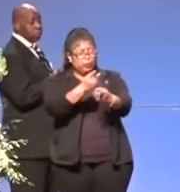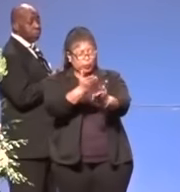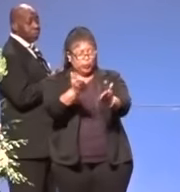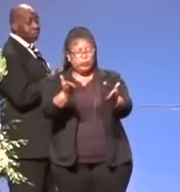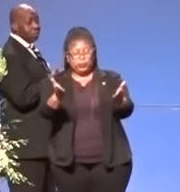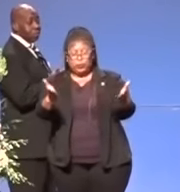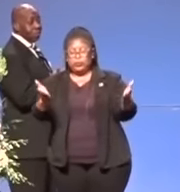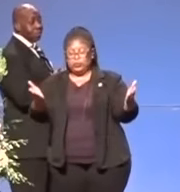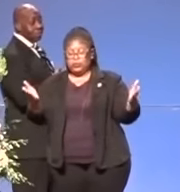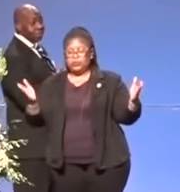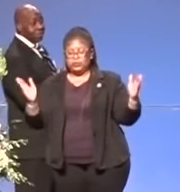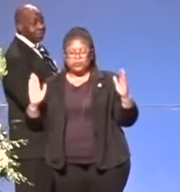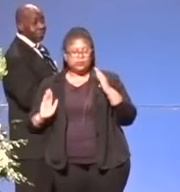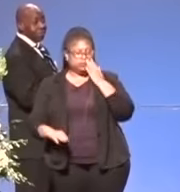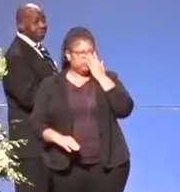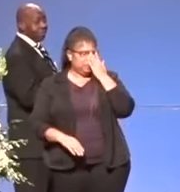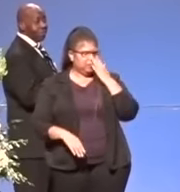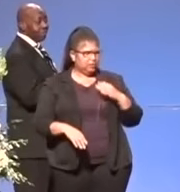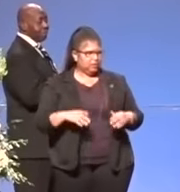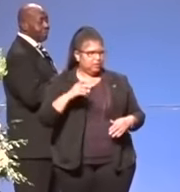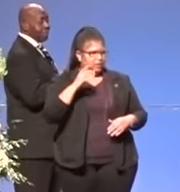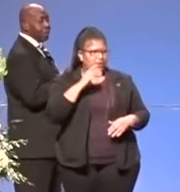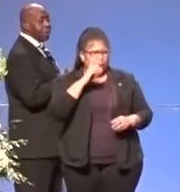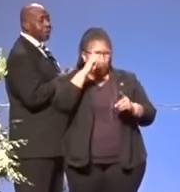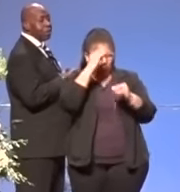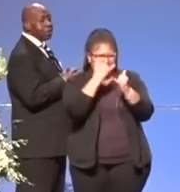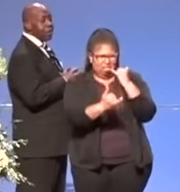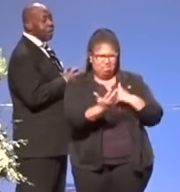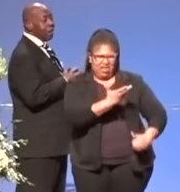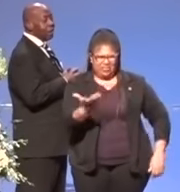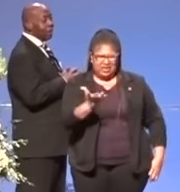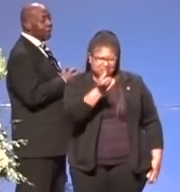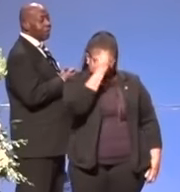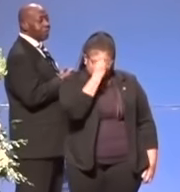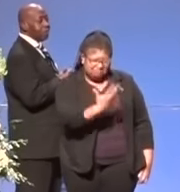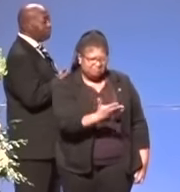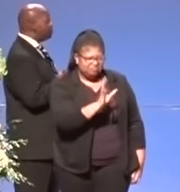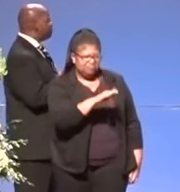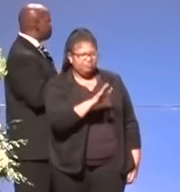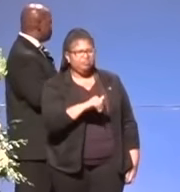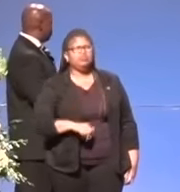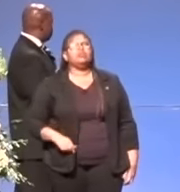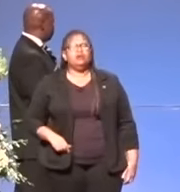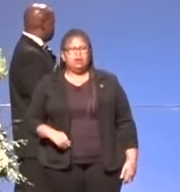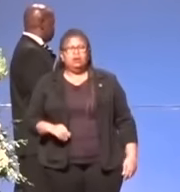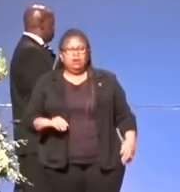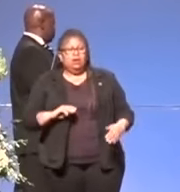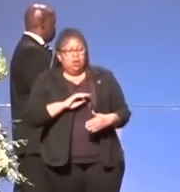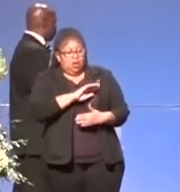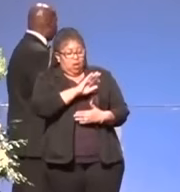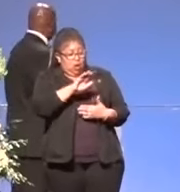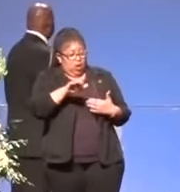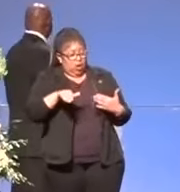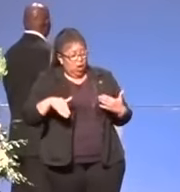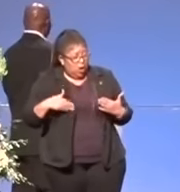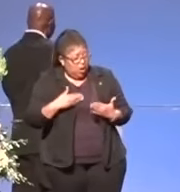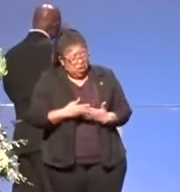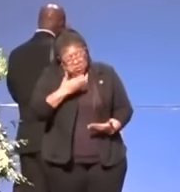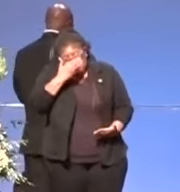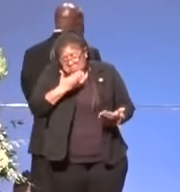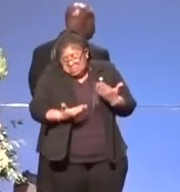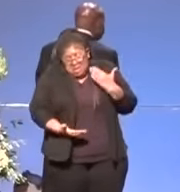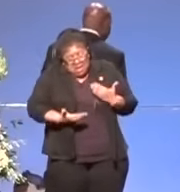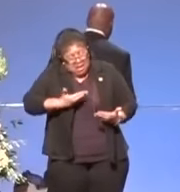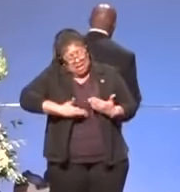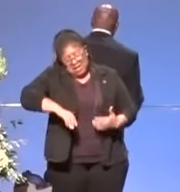you. You may leave this with the family. One one last thing. All you may need,